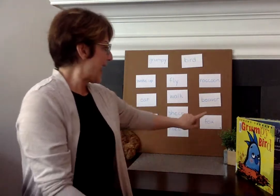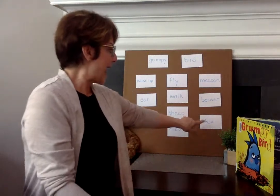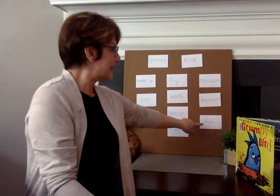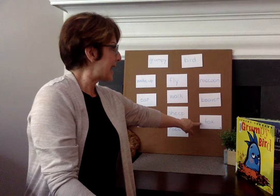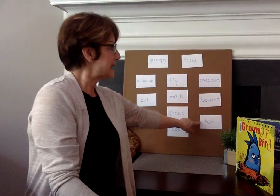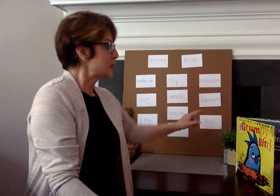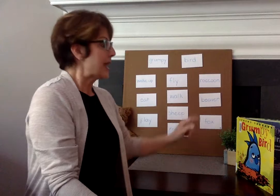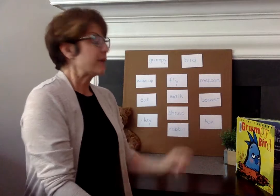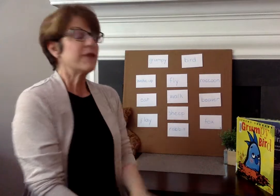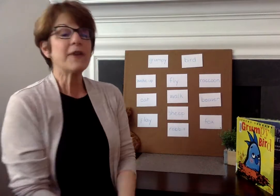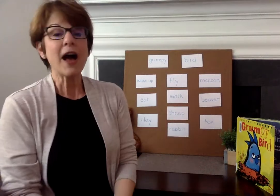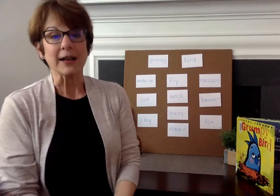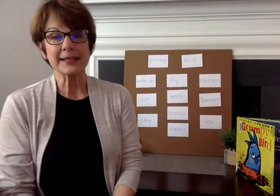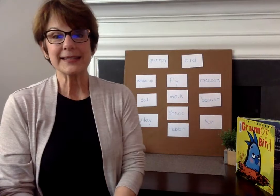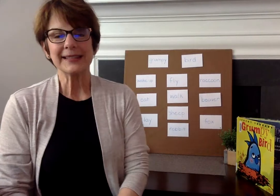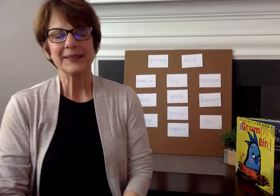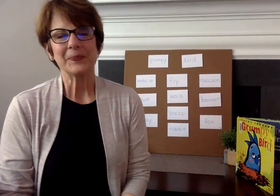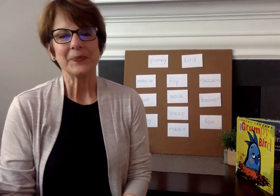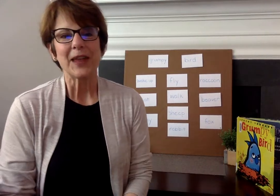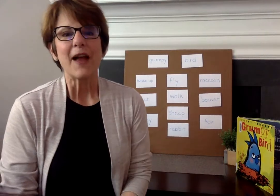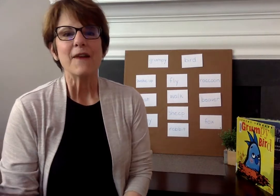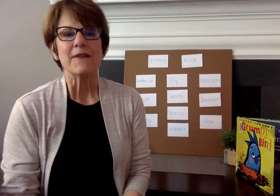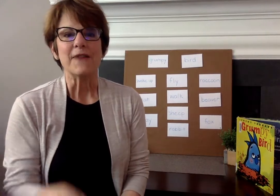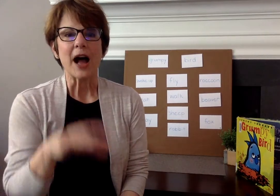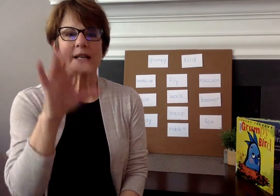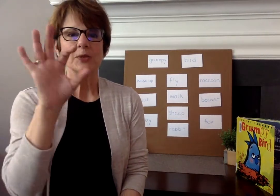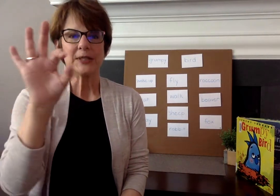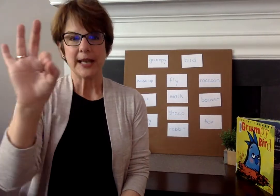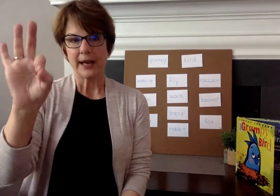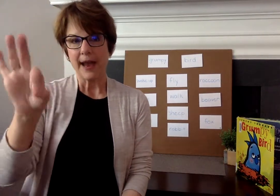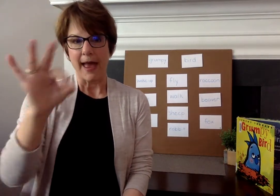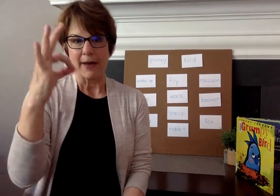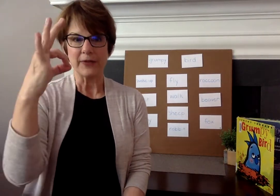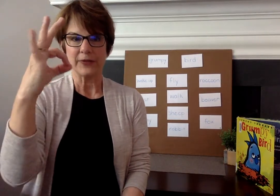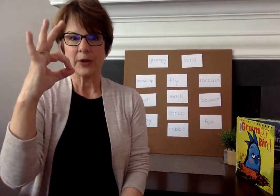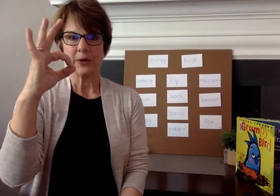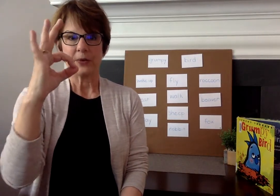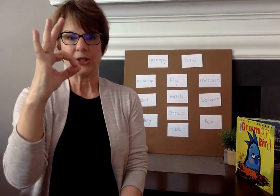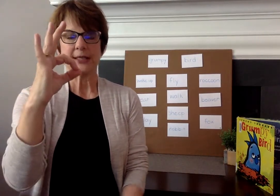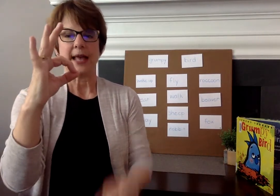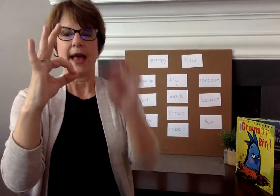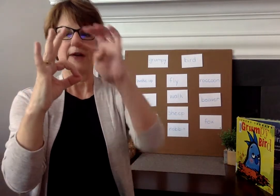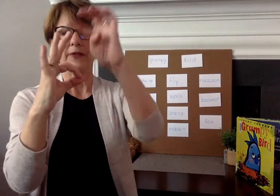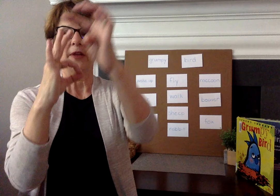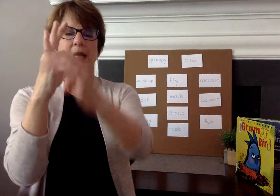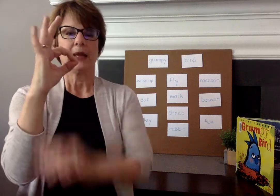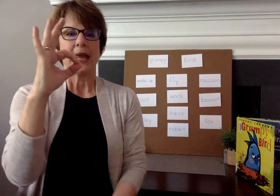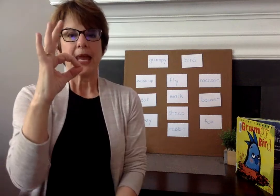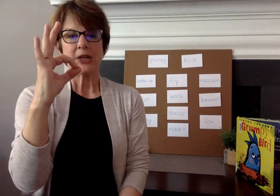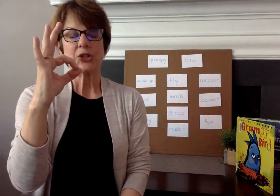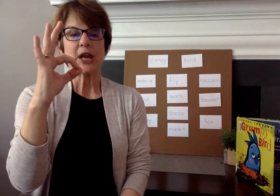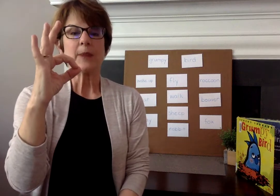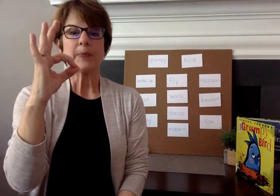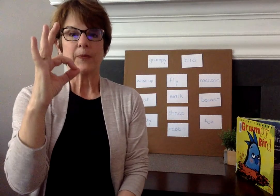And last we have fox. Fox, we take an F, which is the F hand shape from